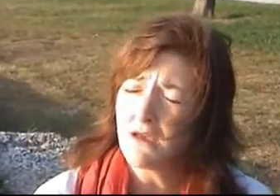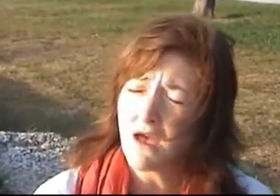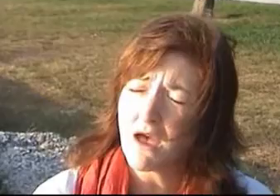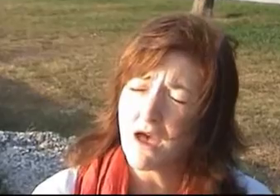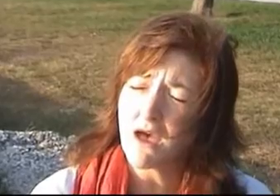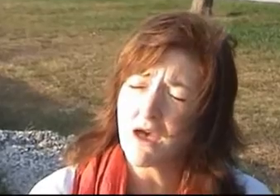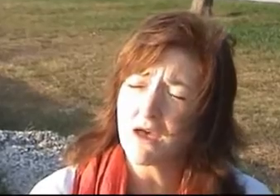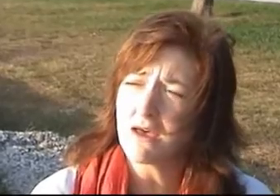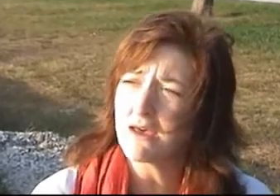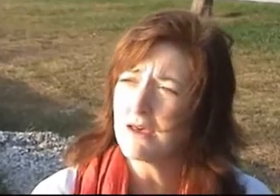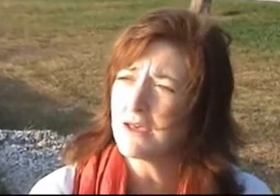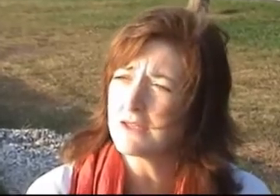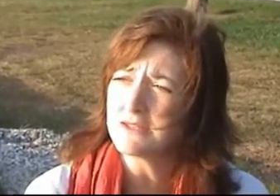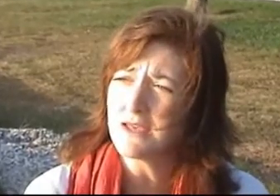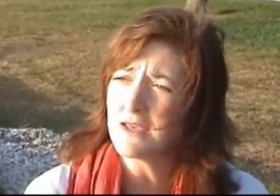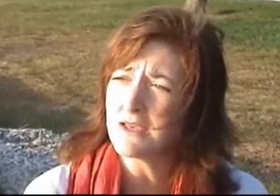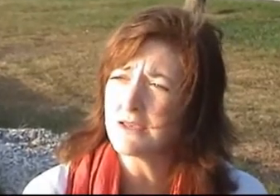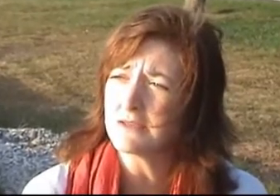Tefilat